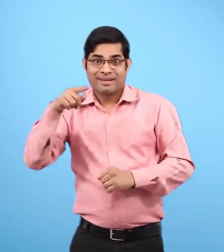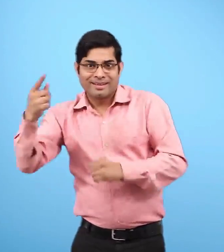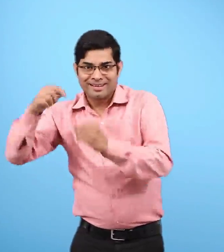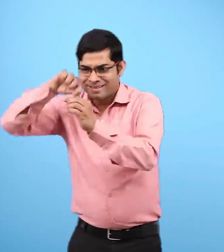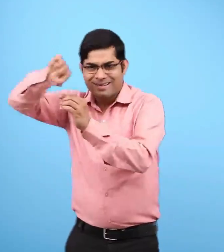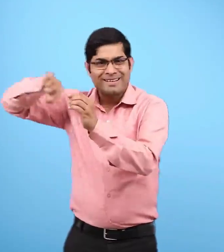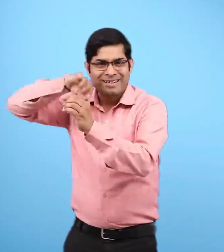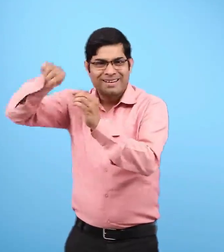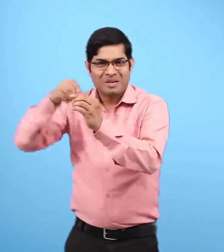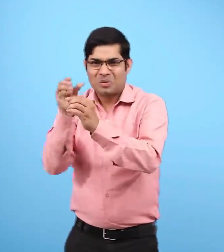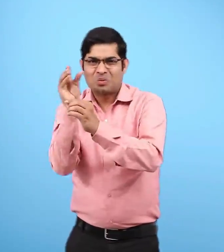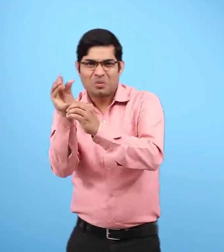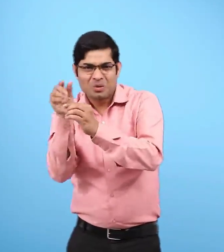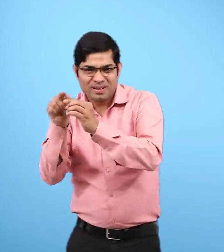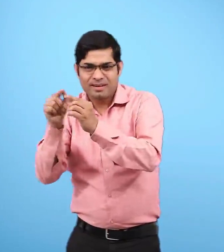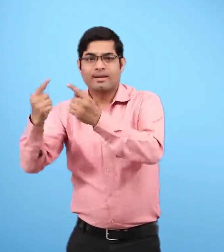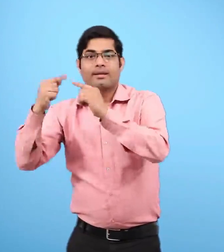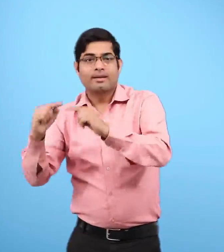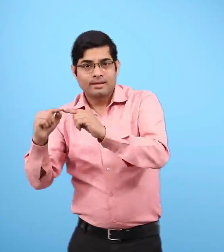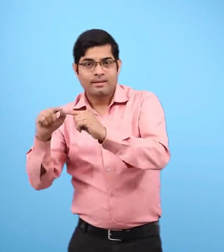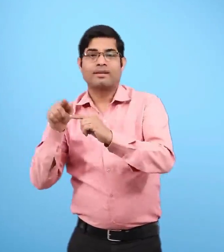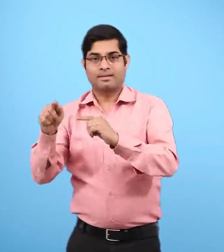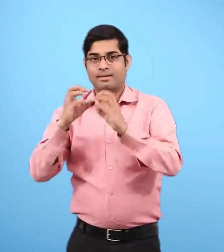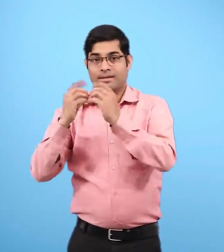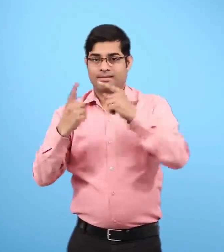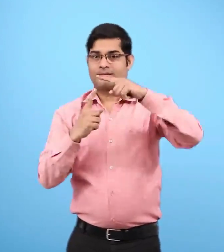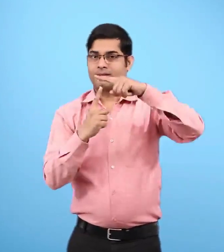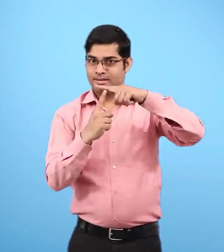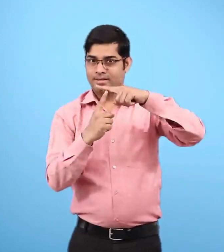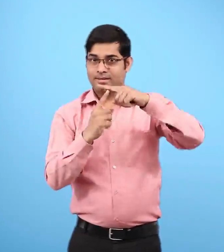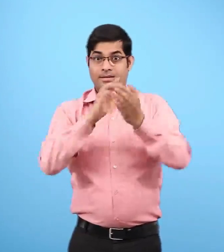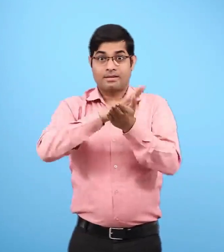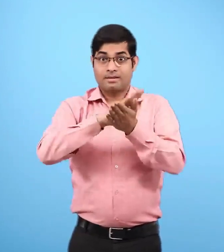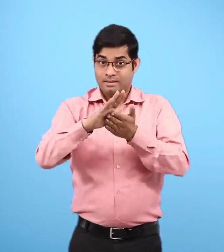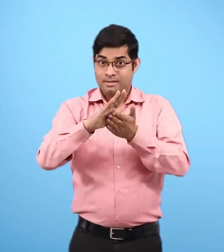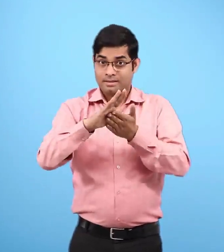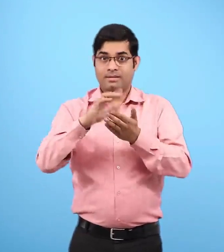And the word thinner is written below spool 2.